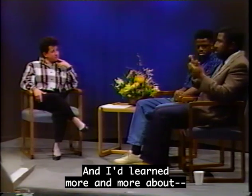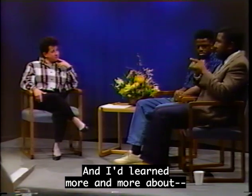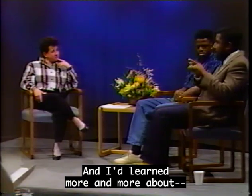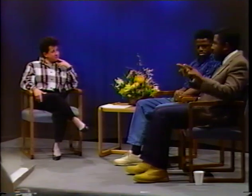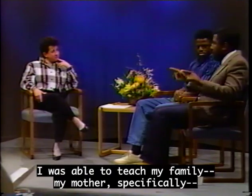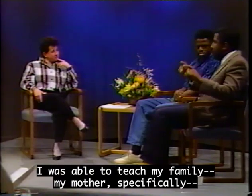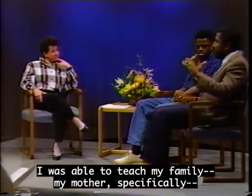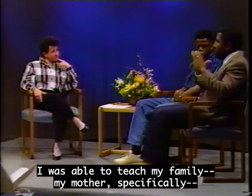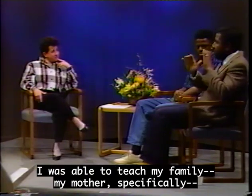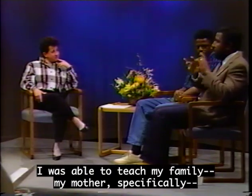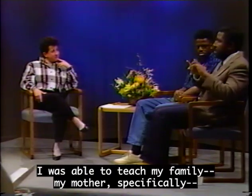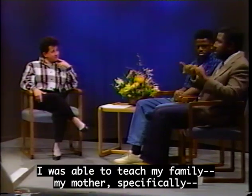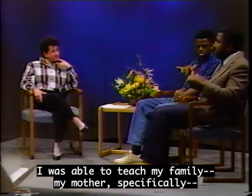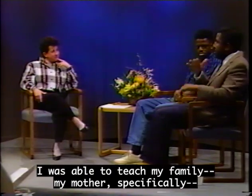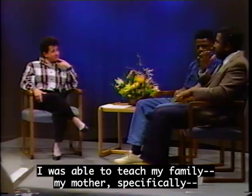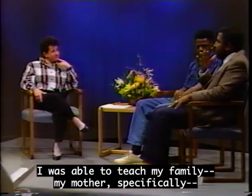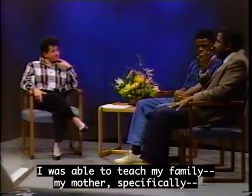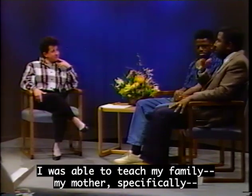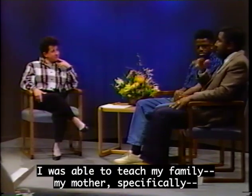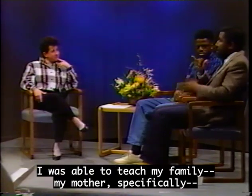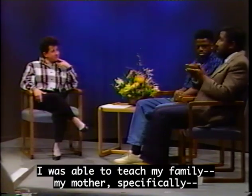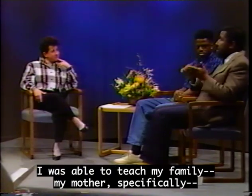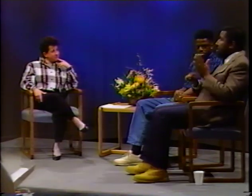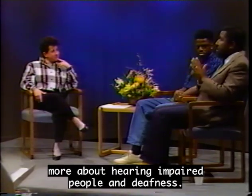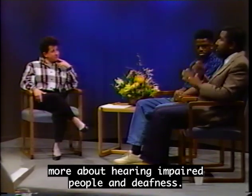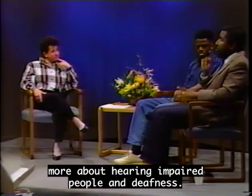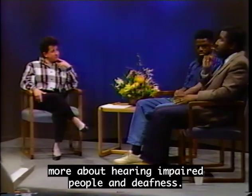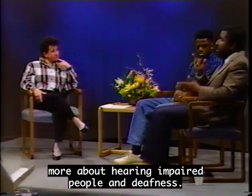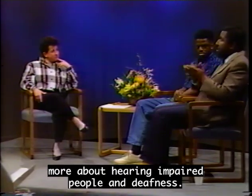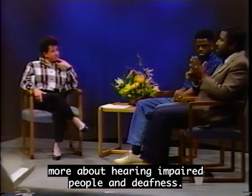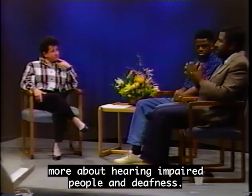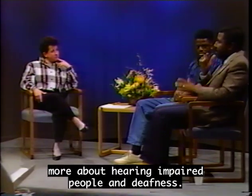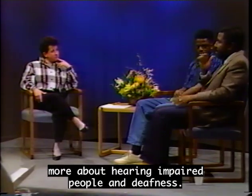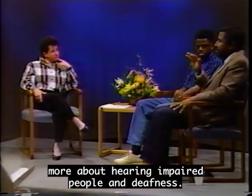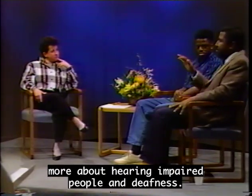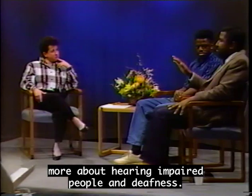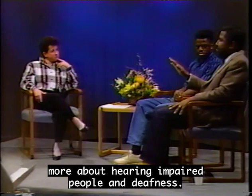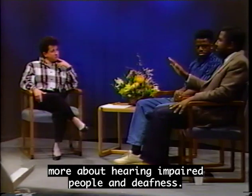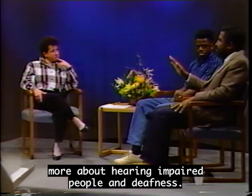more about, I was able to teach my family and my mother specifically more about hearing impaired people and deafness.